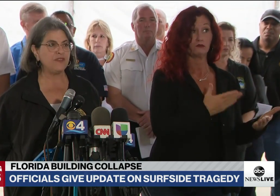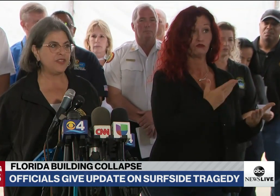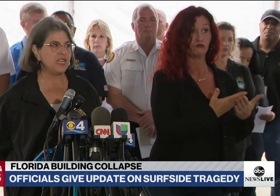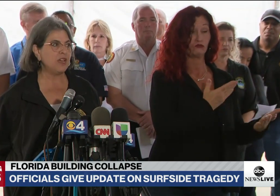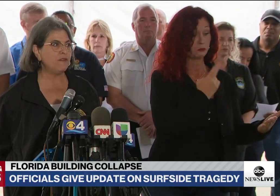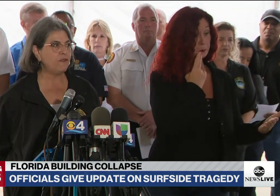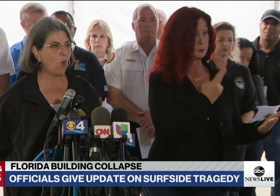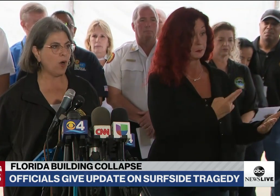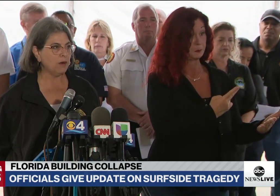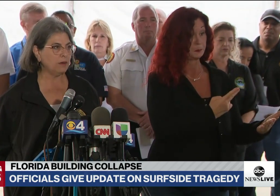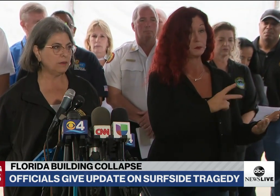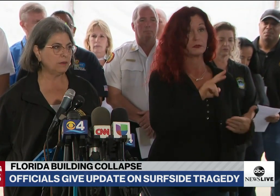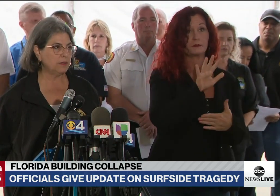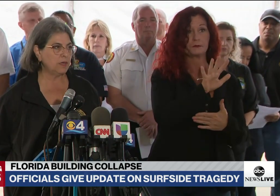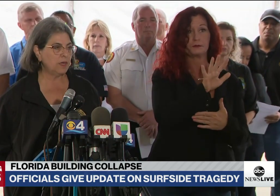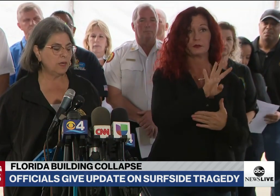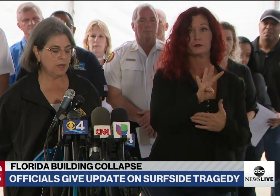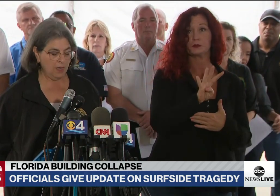at 54.